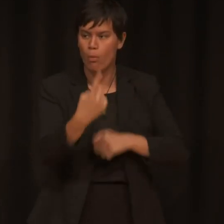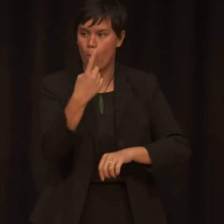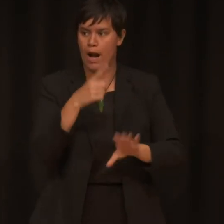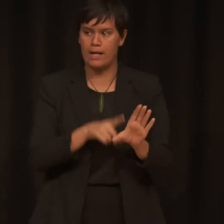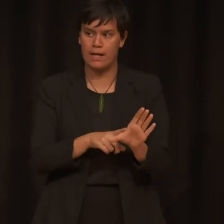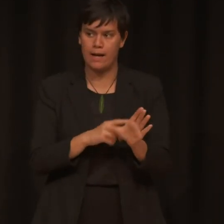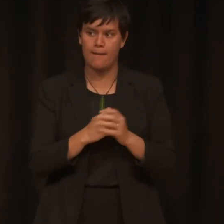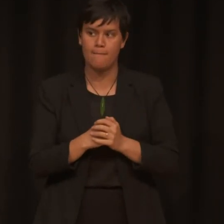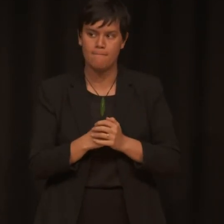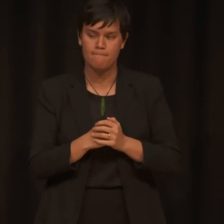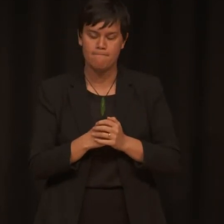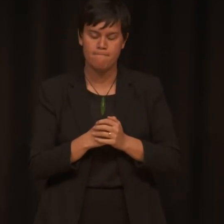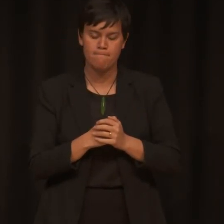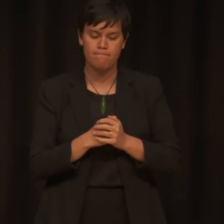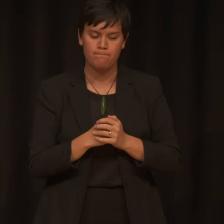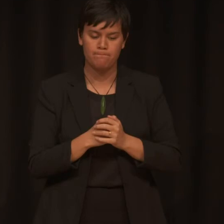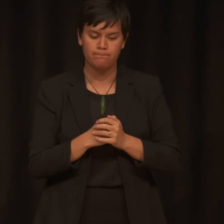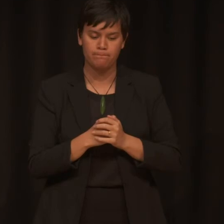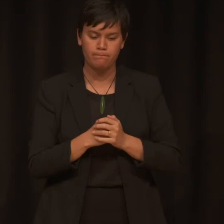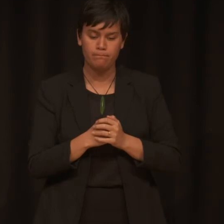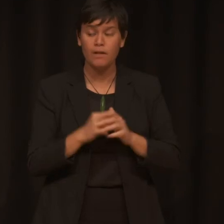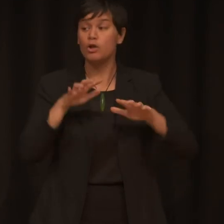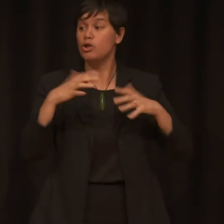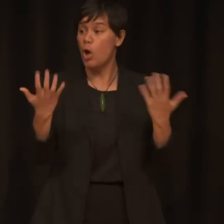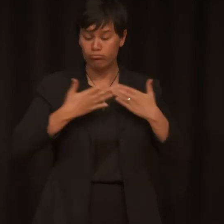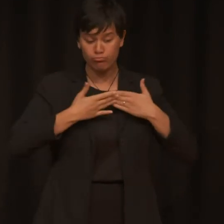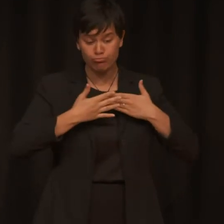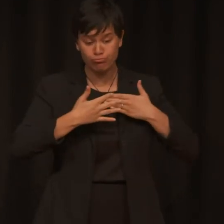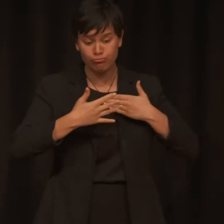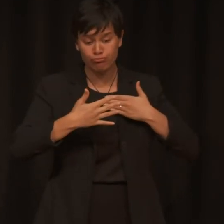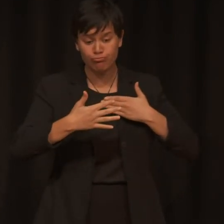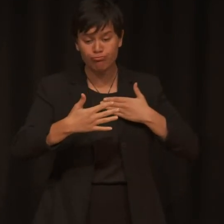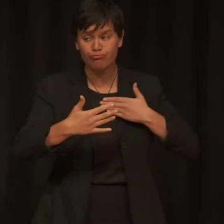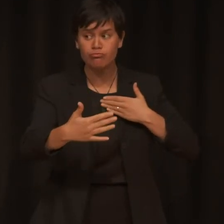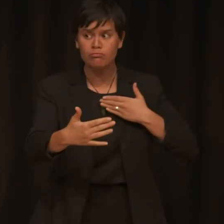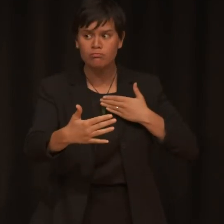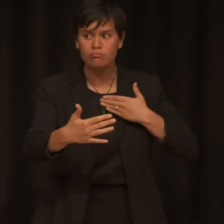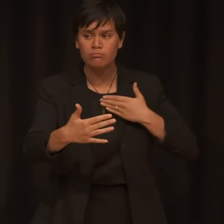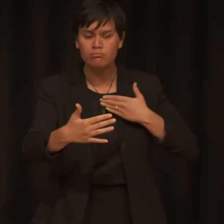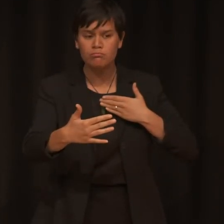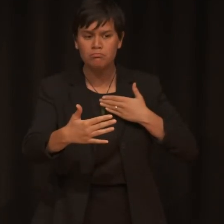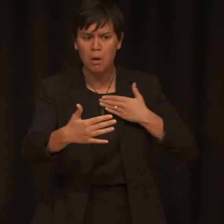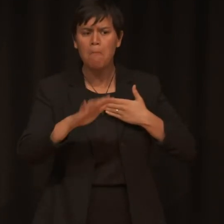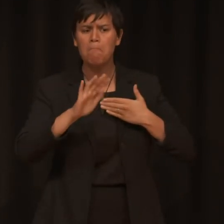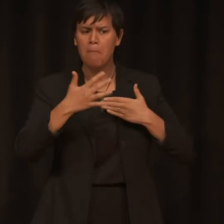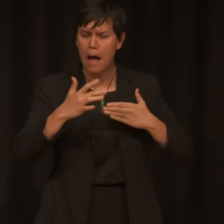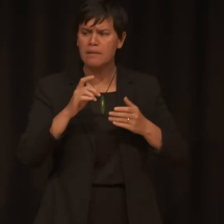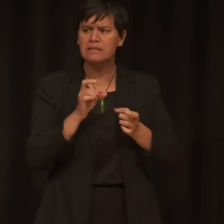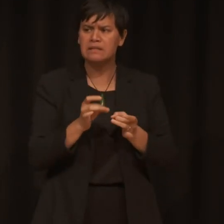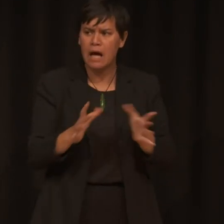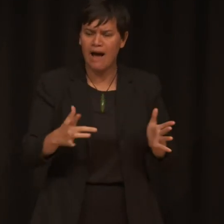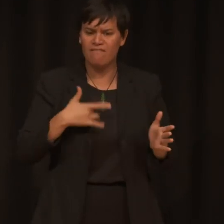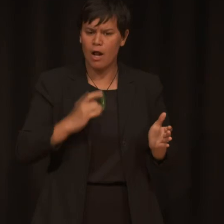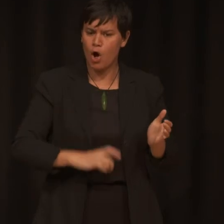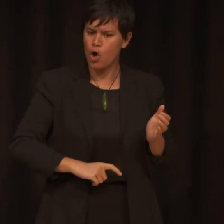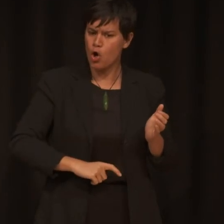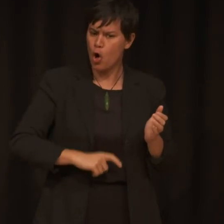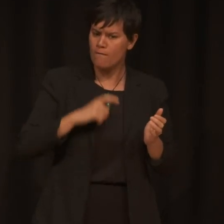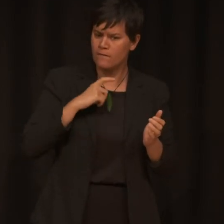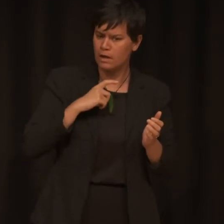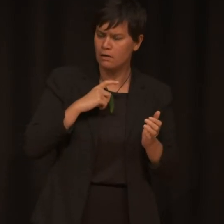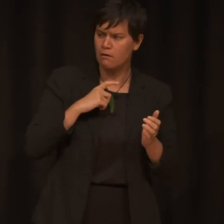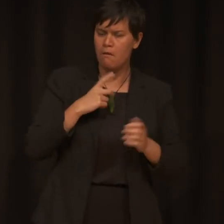feel extra confident in the ability of a vaccine to stop transmission, and that may well change up what's required at the